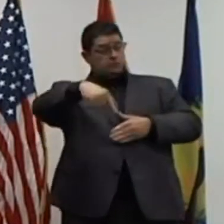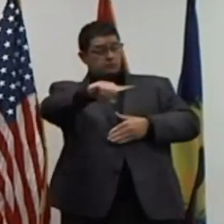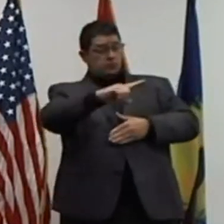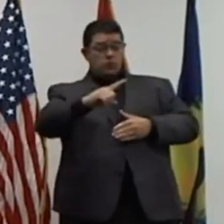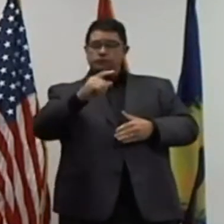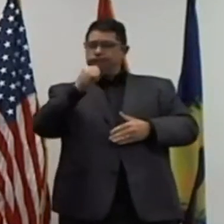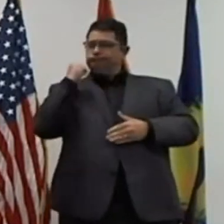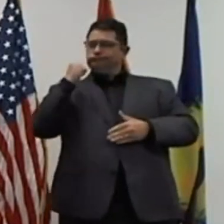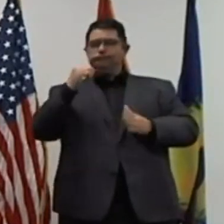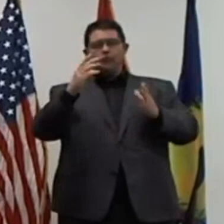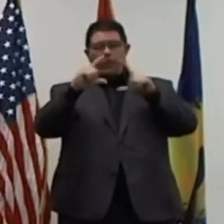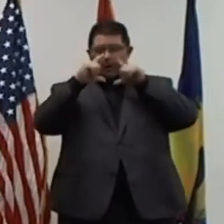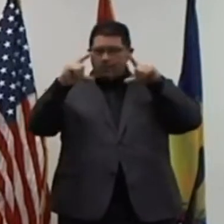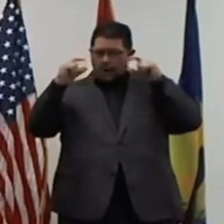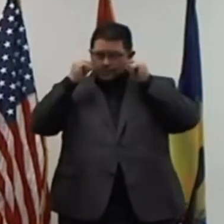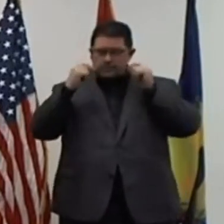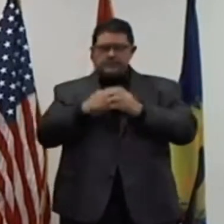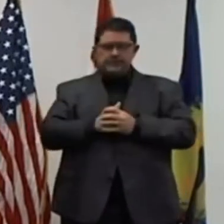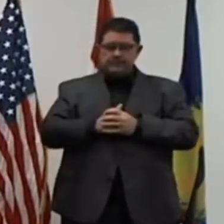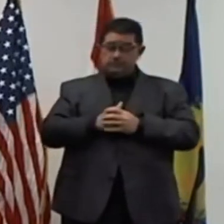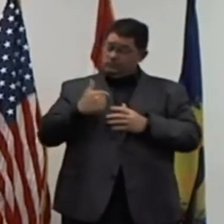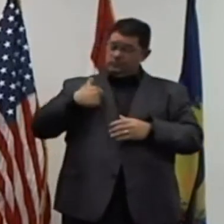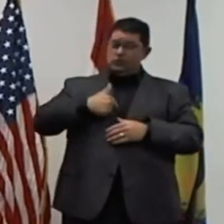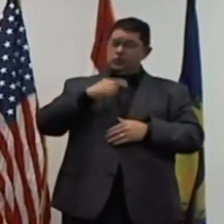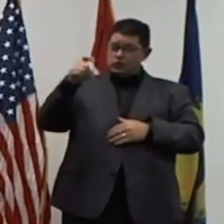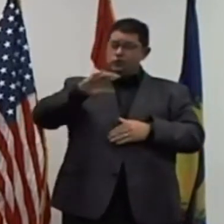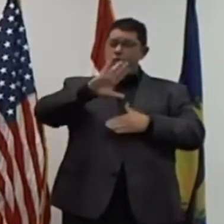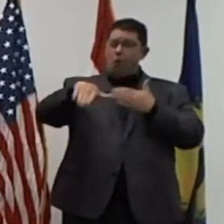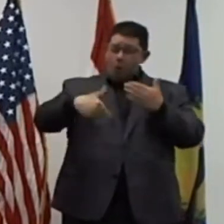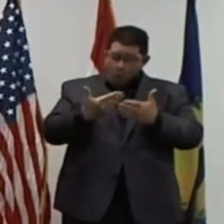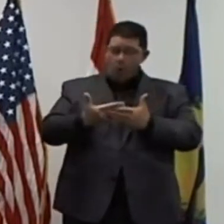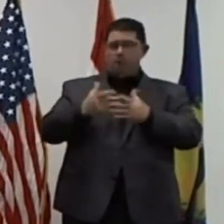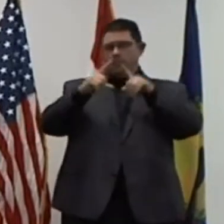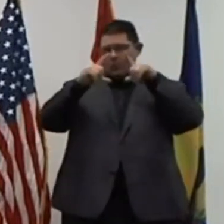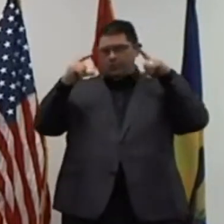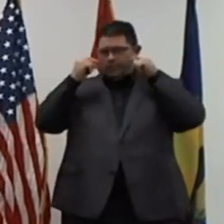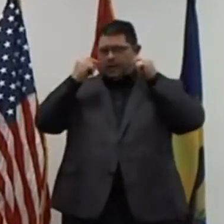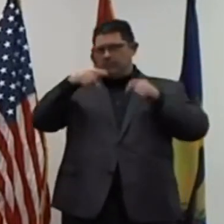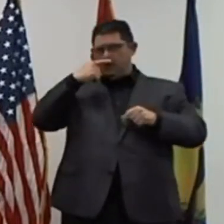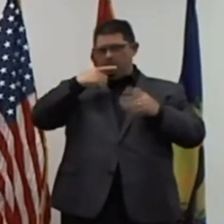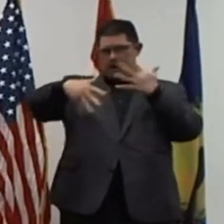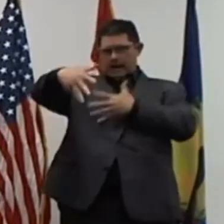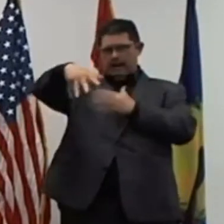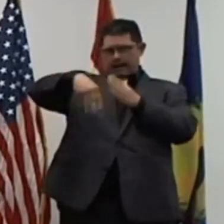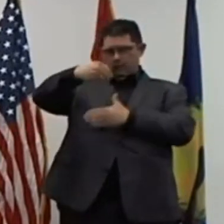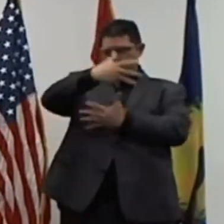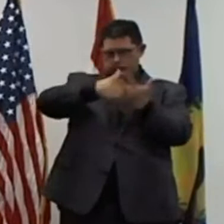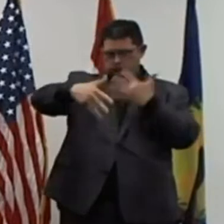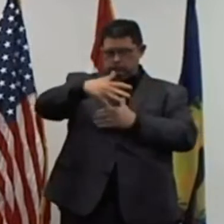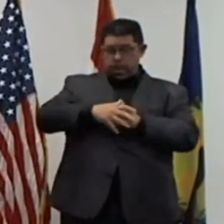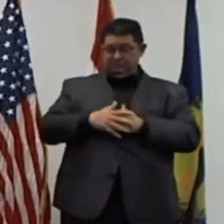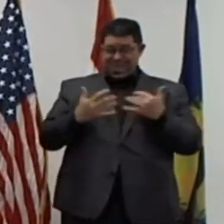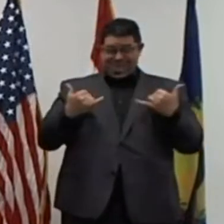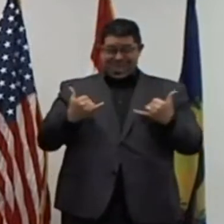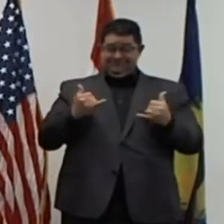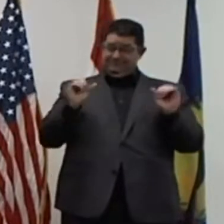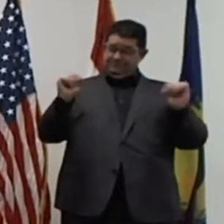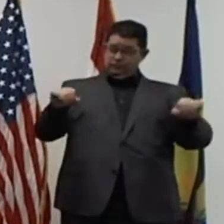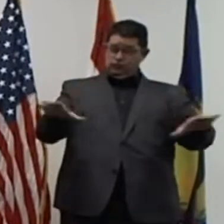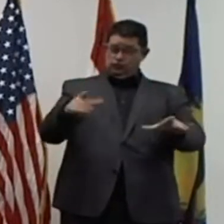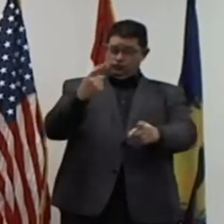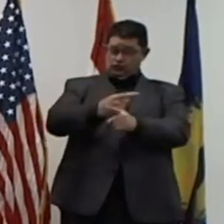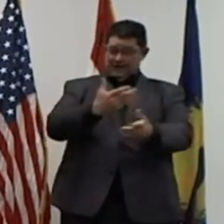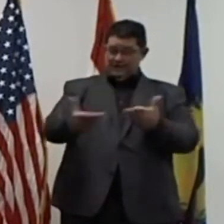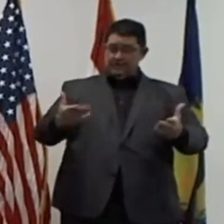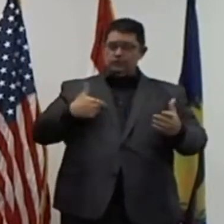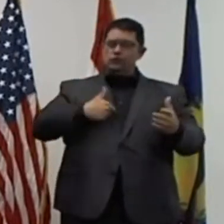patronize their businesses. We should all be wearing masks in public. This is a plea for you to do the right thing so we can